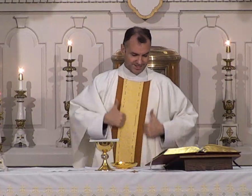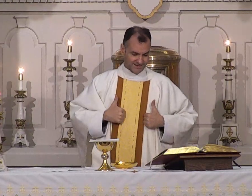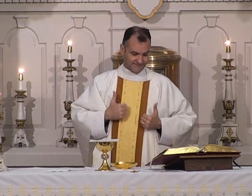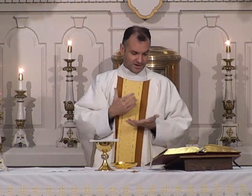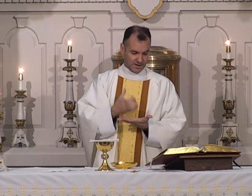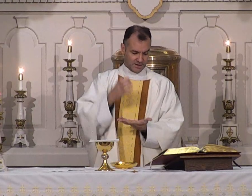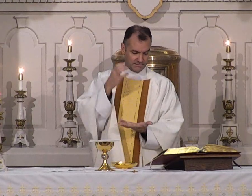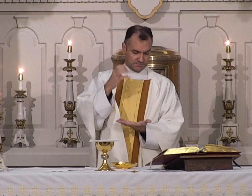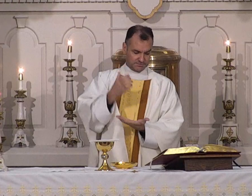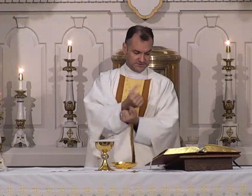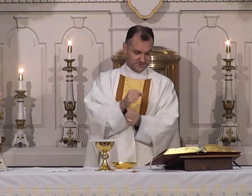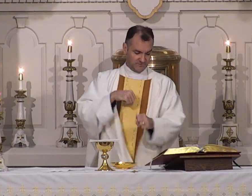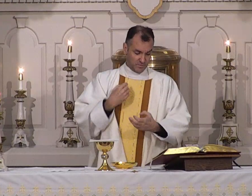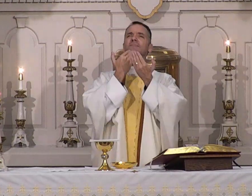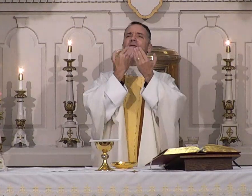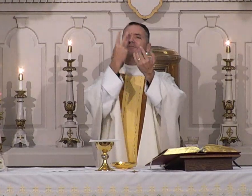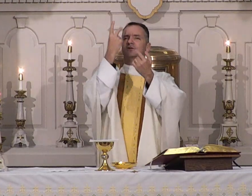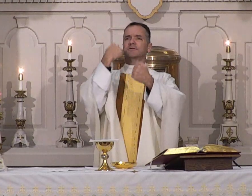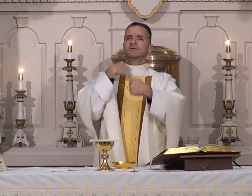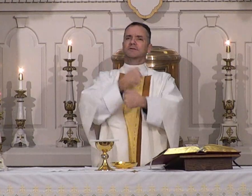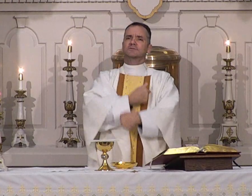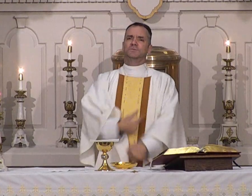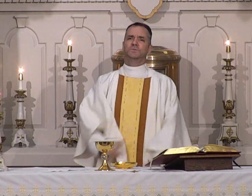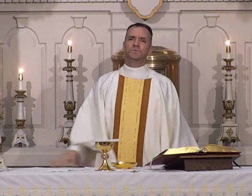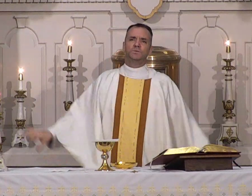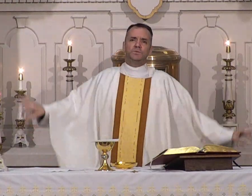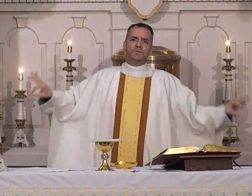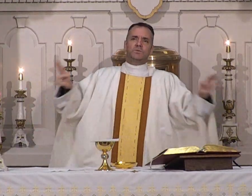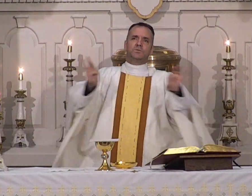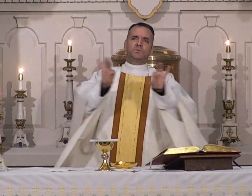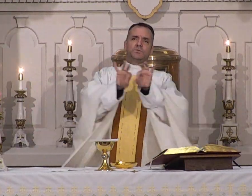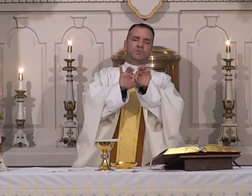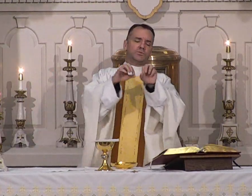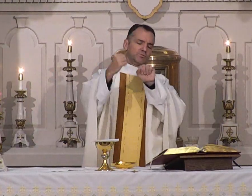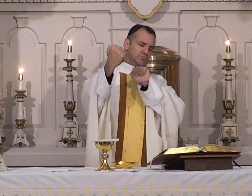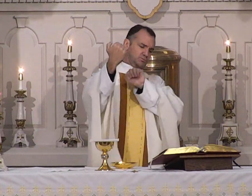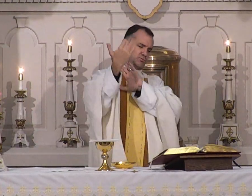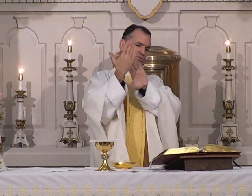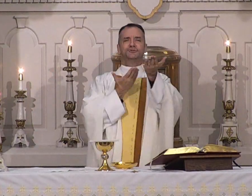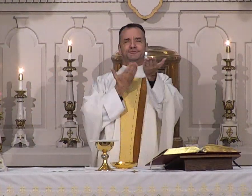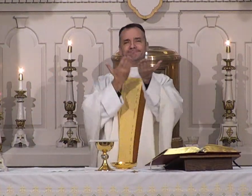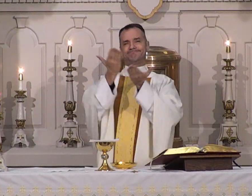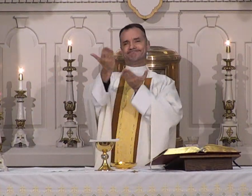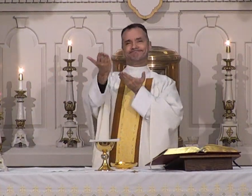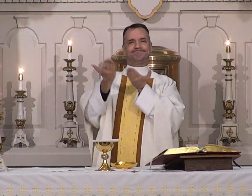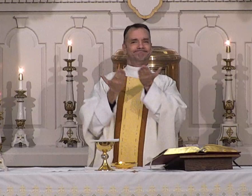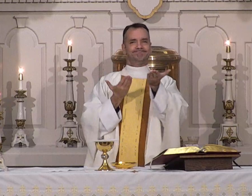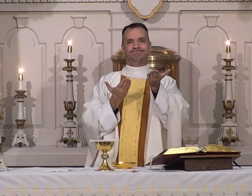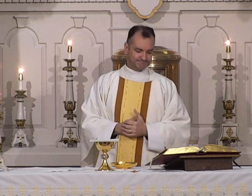salvation, giving thanks that you have held us worthy to be in your presence and minister to you.